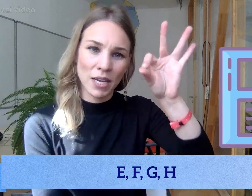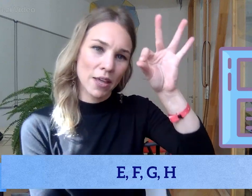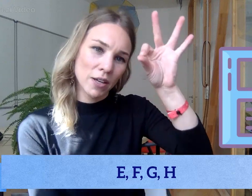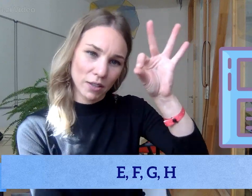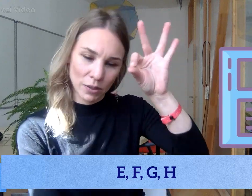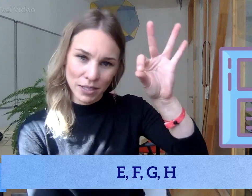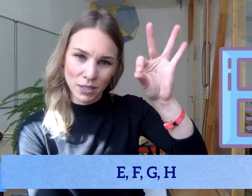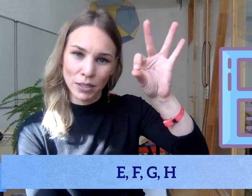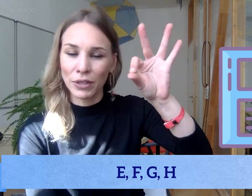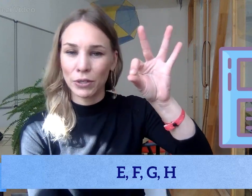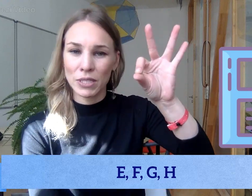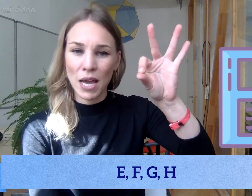together, rest of the fingers out.